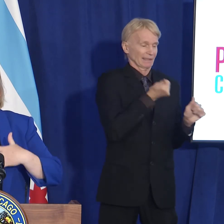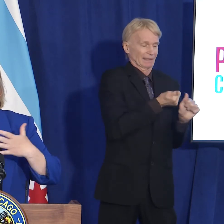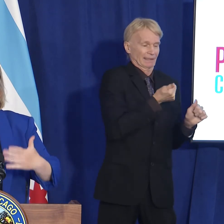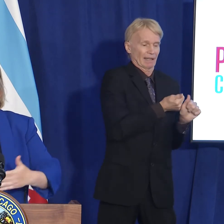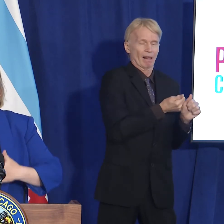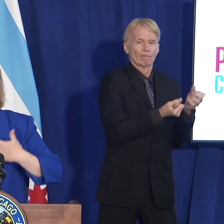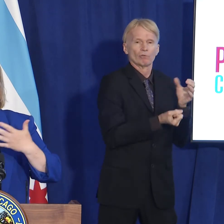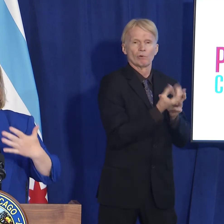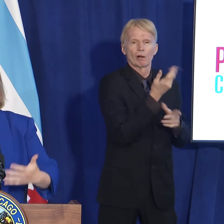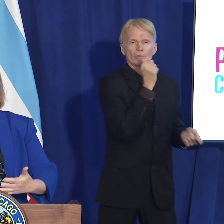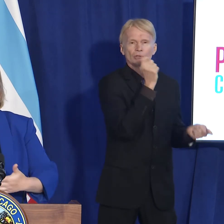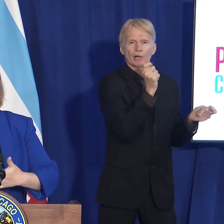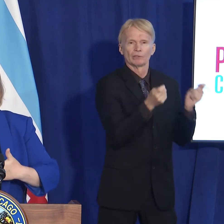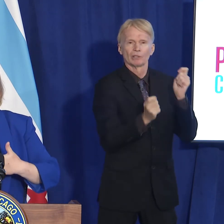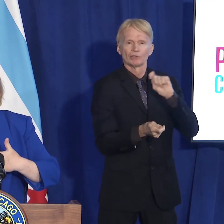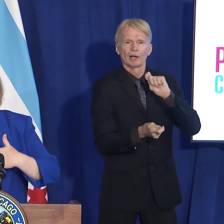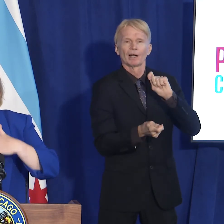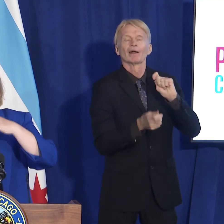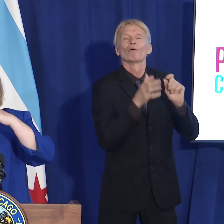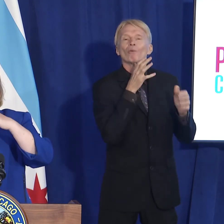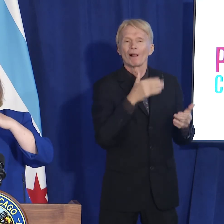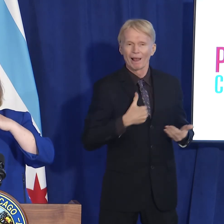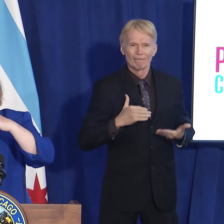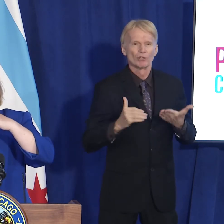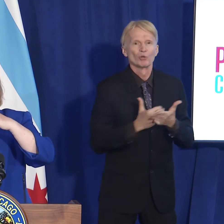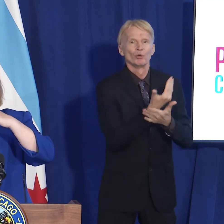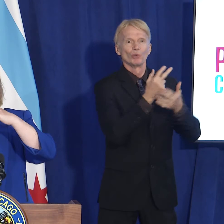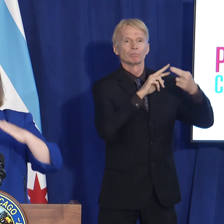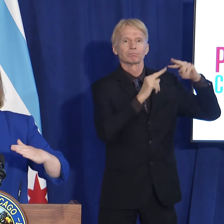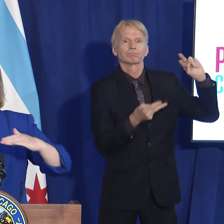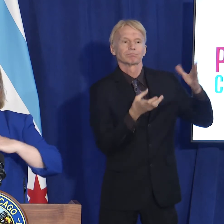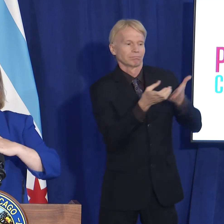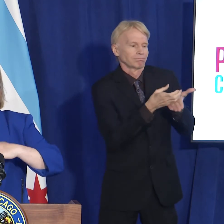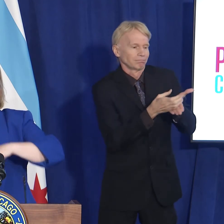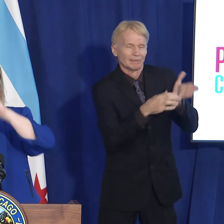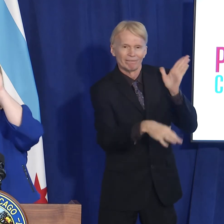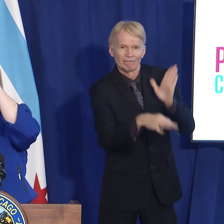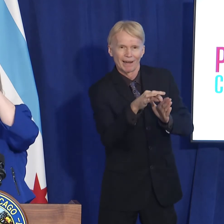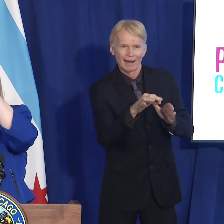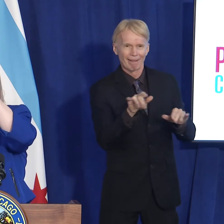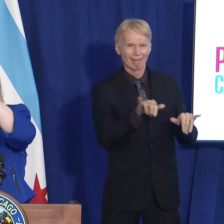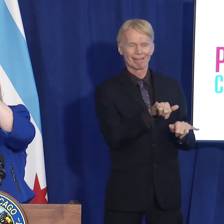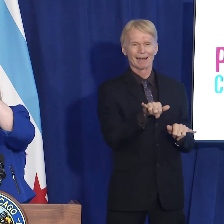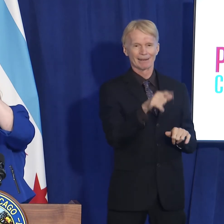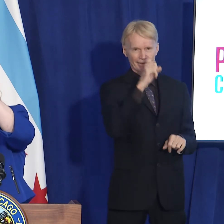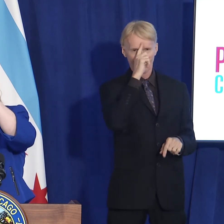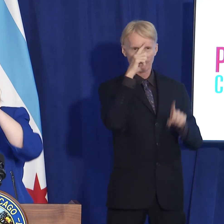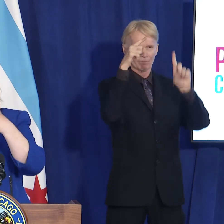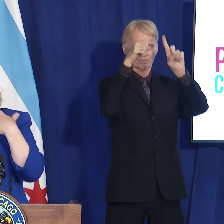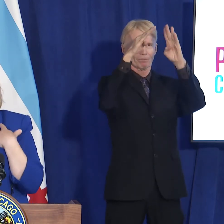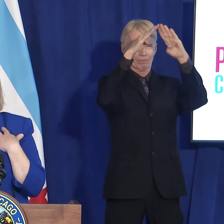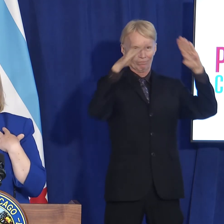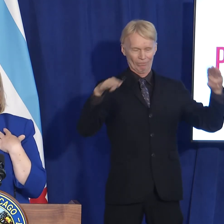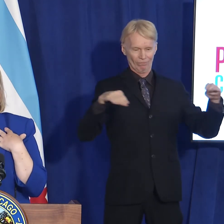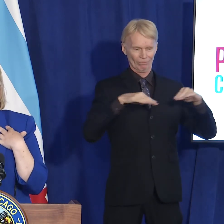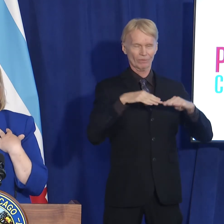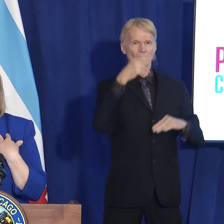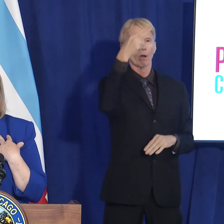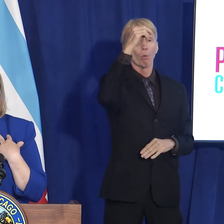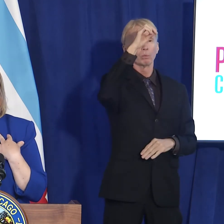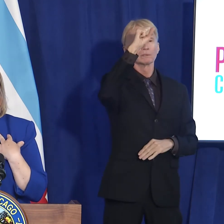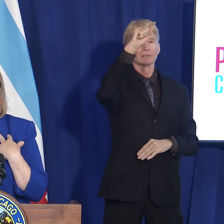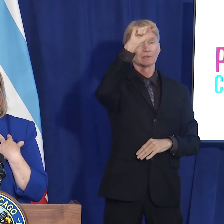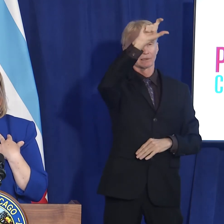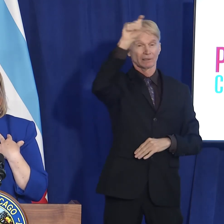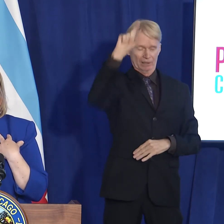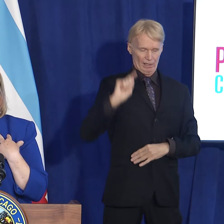And whenever we think about epidemiology, we're always thinking there's this triangle where we think about the host, meaning us. What are we